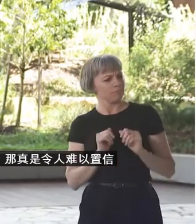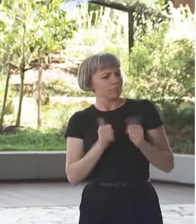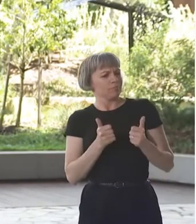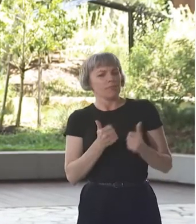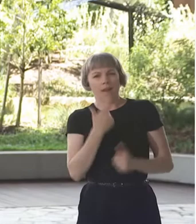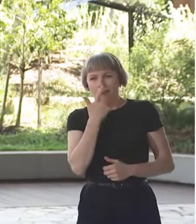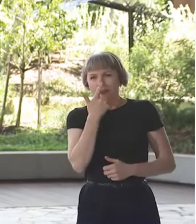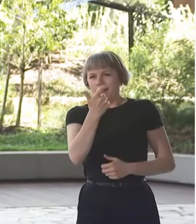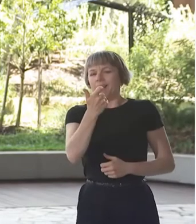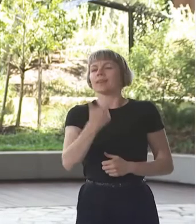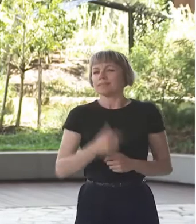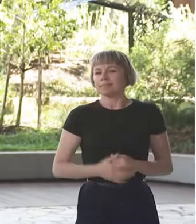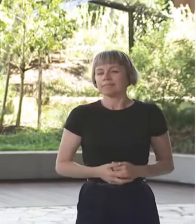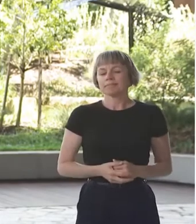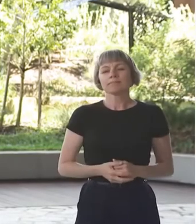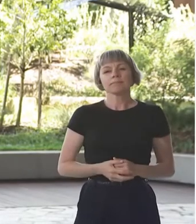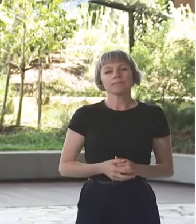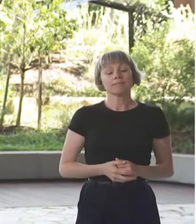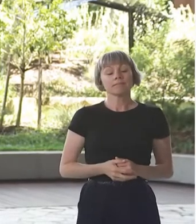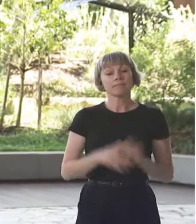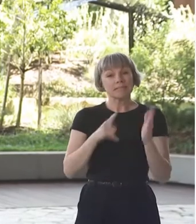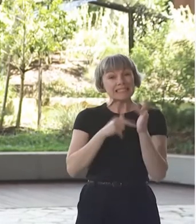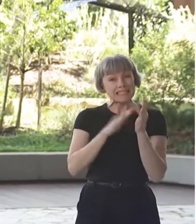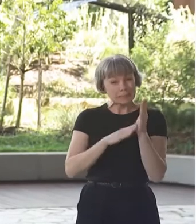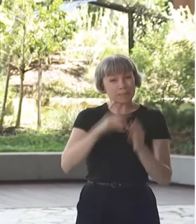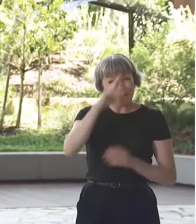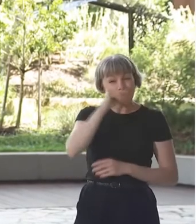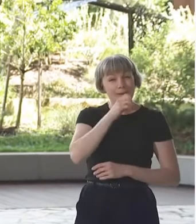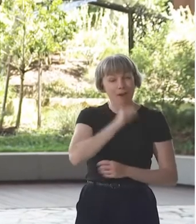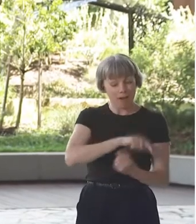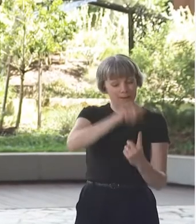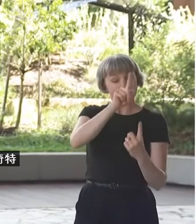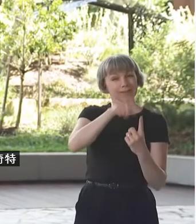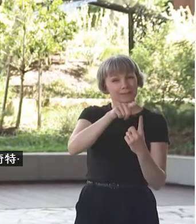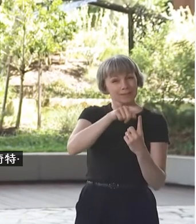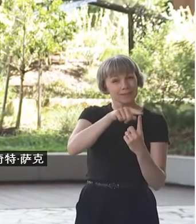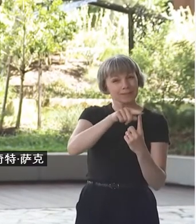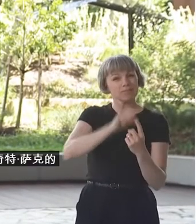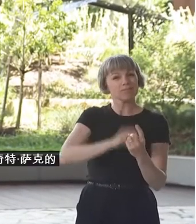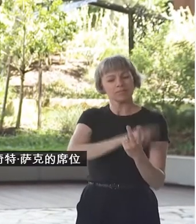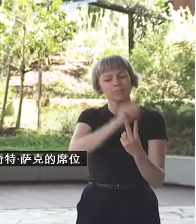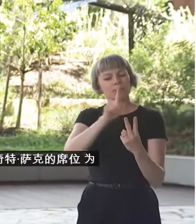Tim being nominated for the seat of Willoughby, and Bridget Saker for the seat of